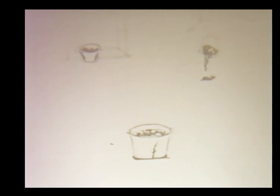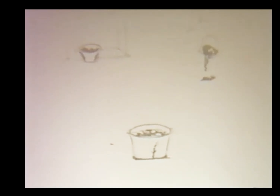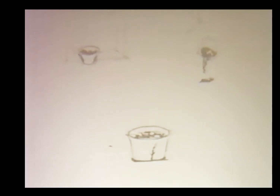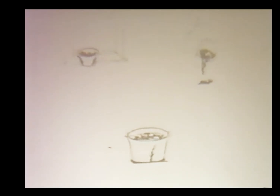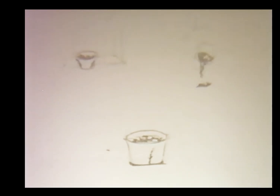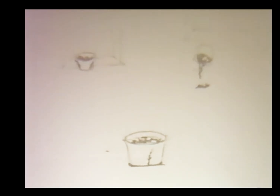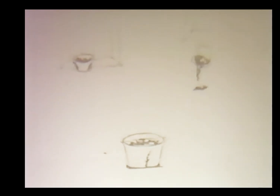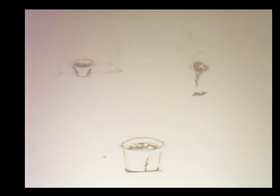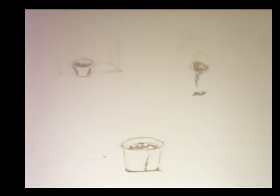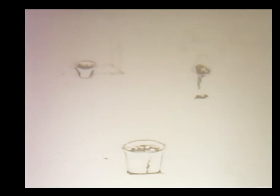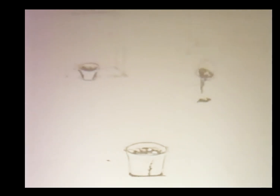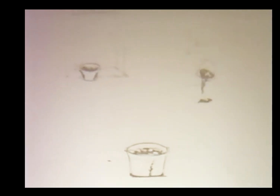Hmm?